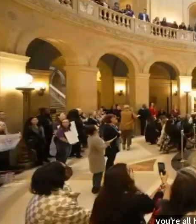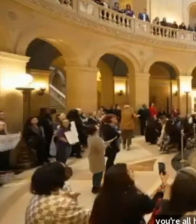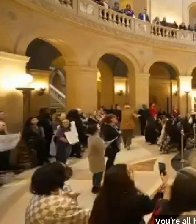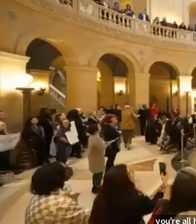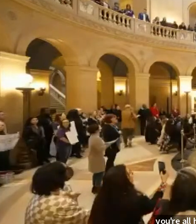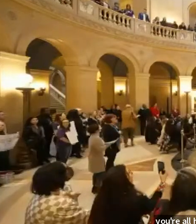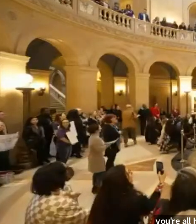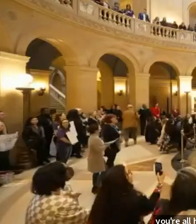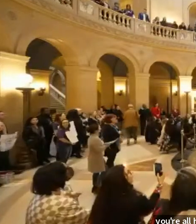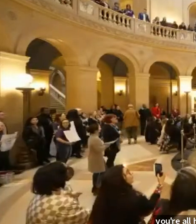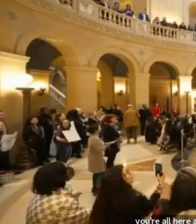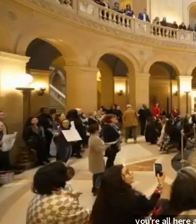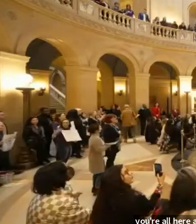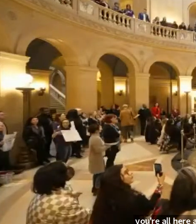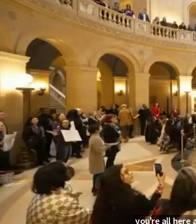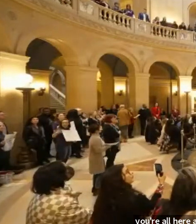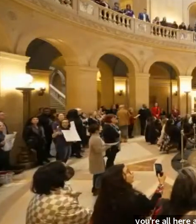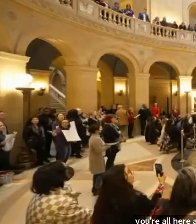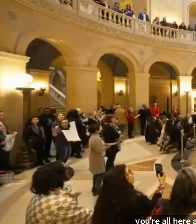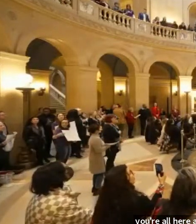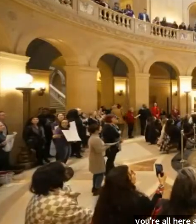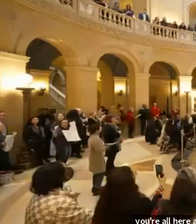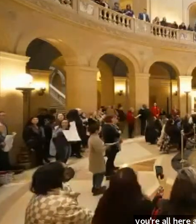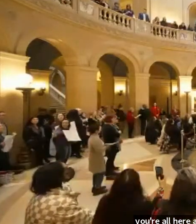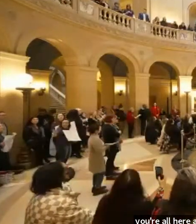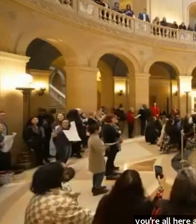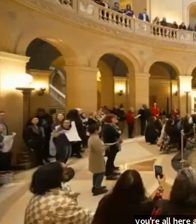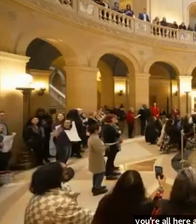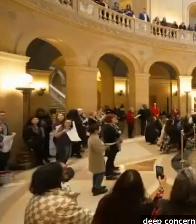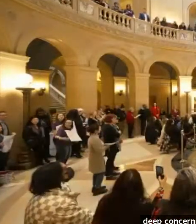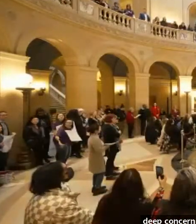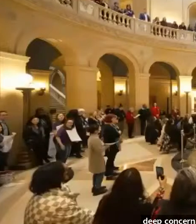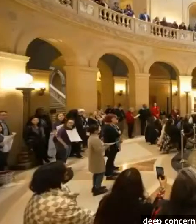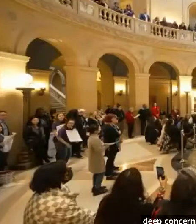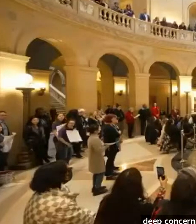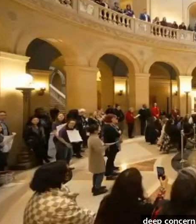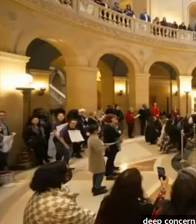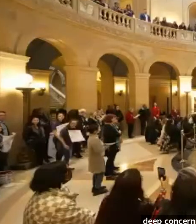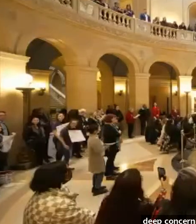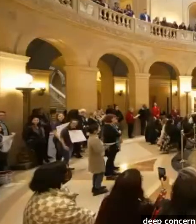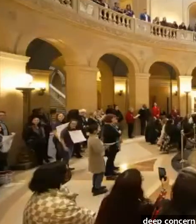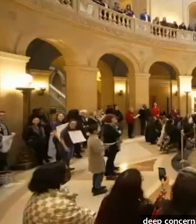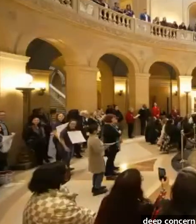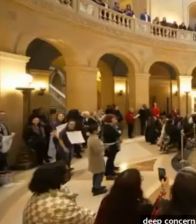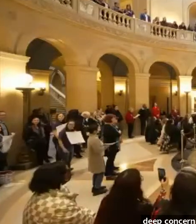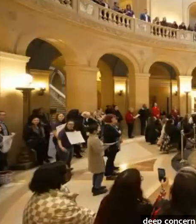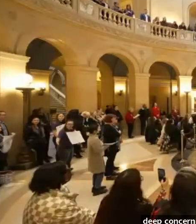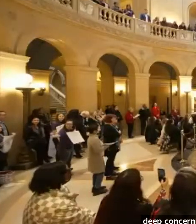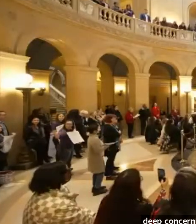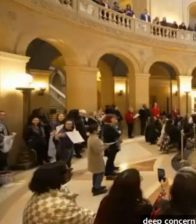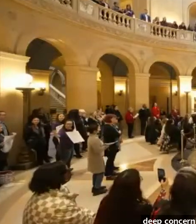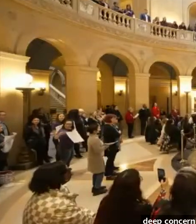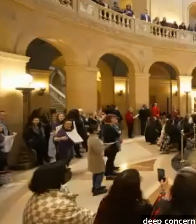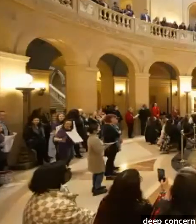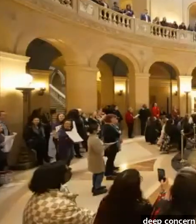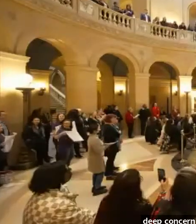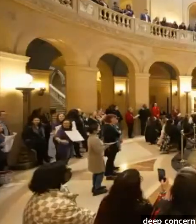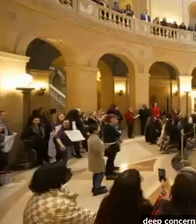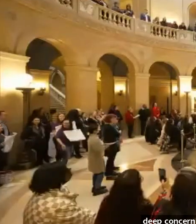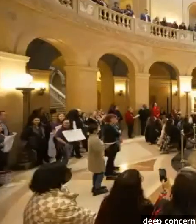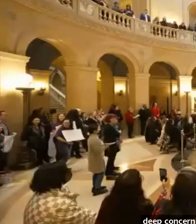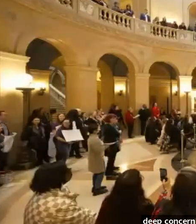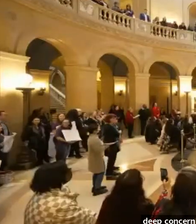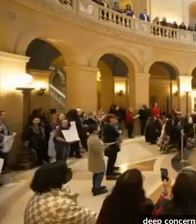you have deep concern for the historic and current violence against our people, especially our women and girls,